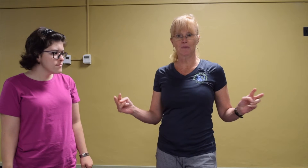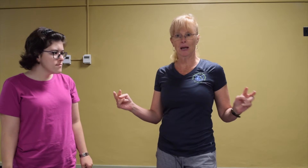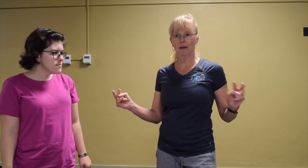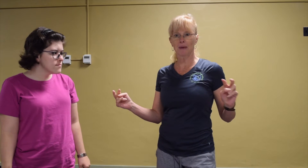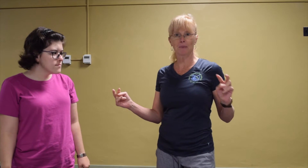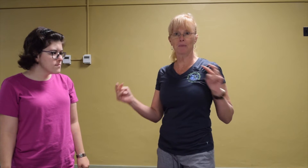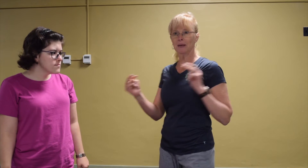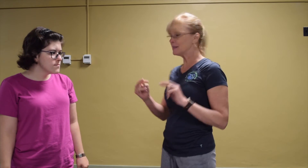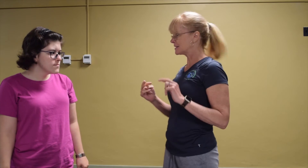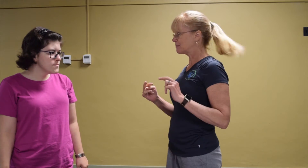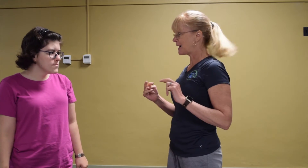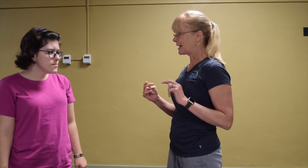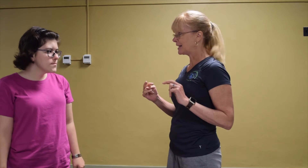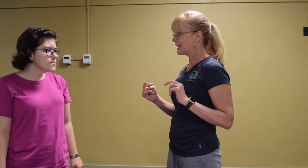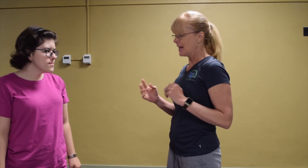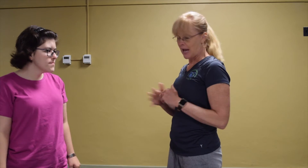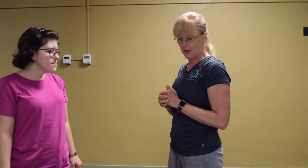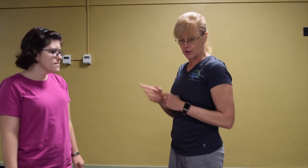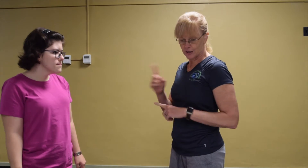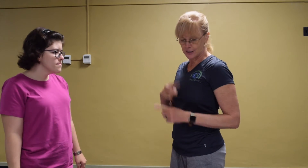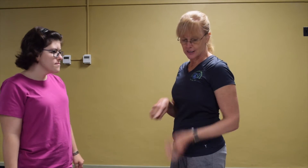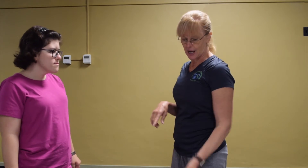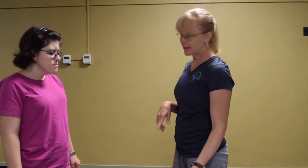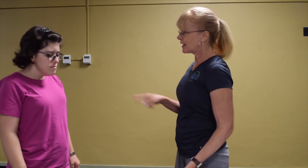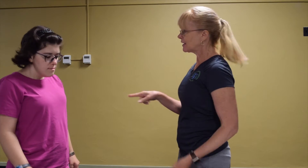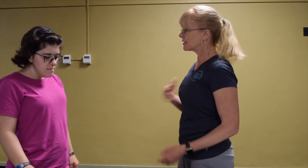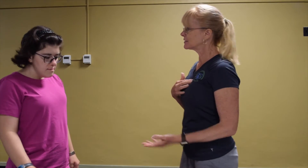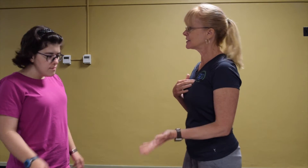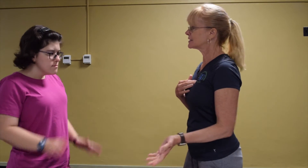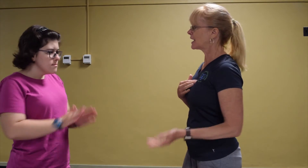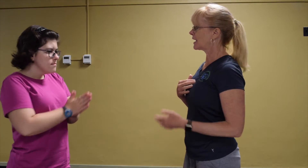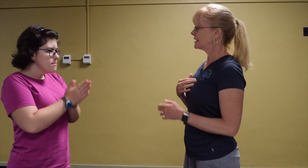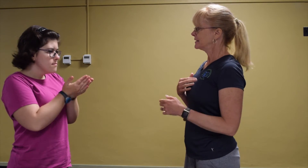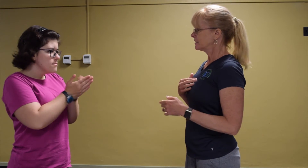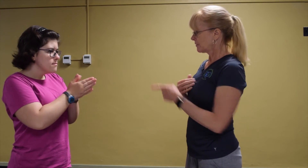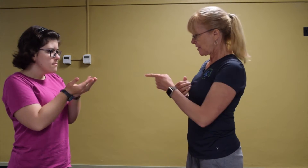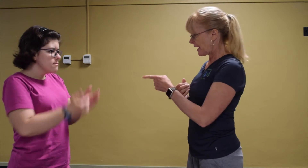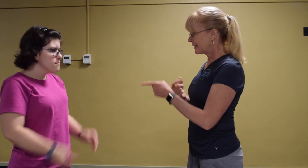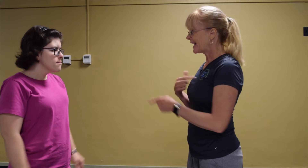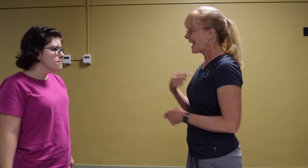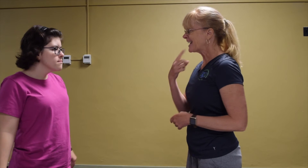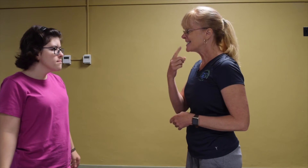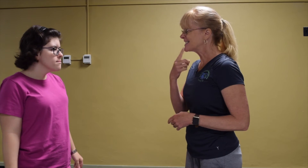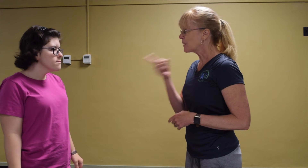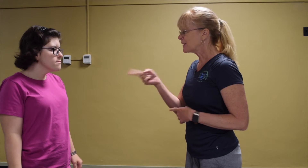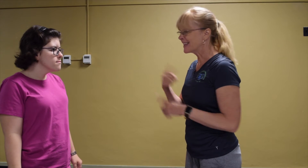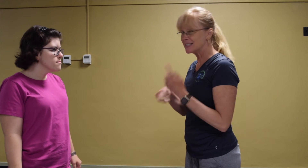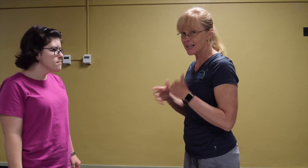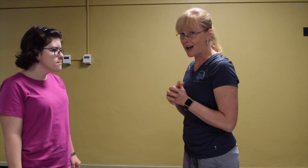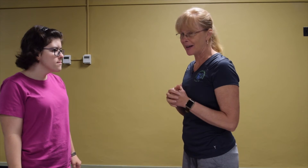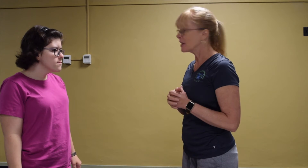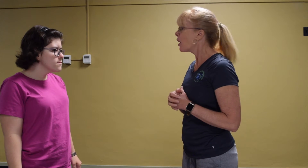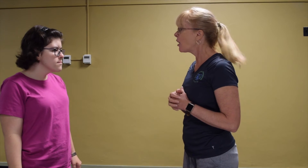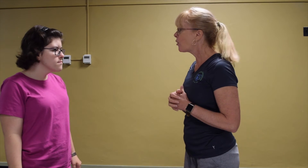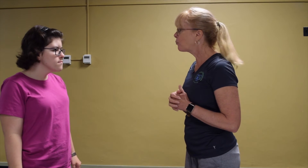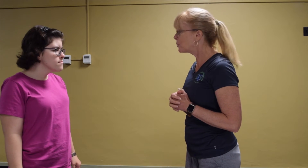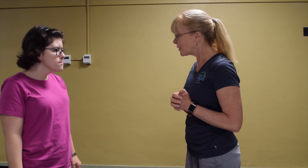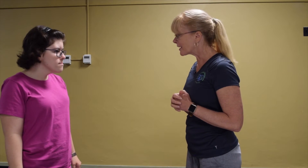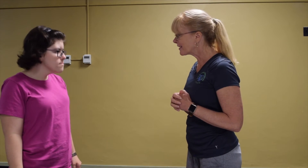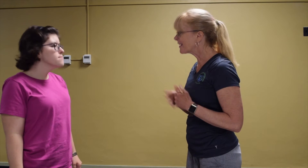and maybe meet somebody, and they're going to sign theirs, and then I got to say what they signed. Oh, book.